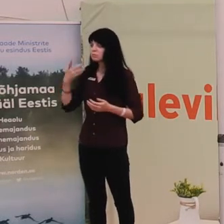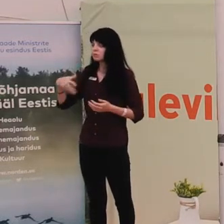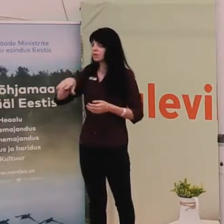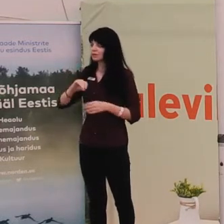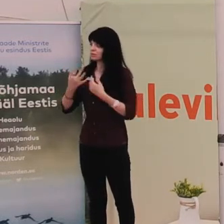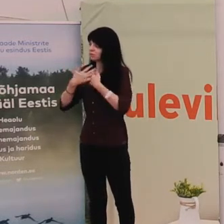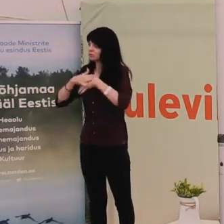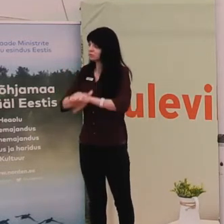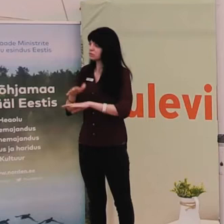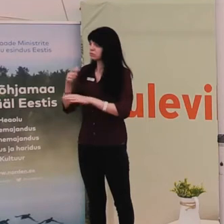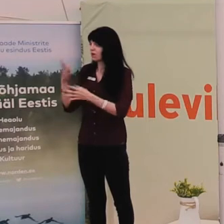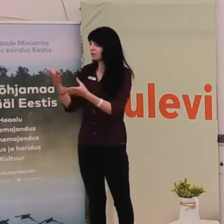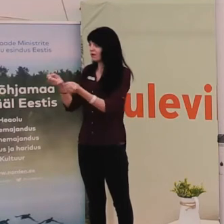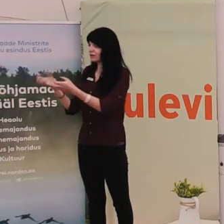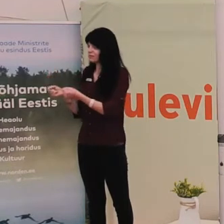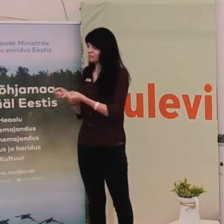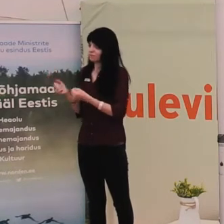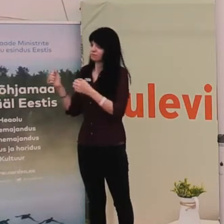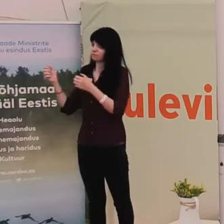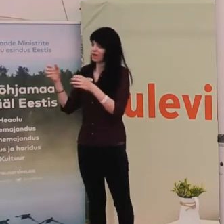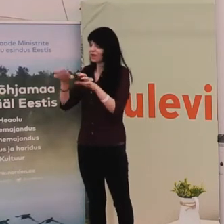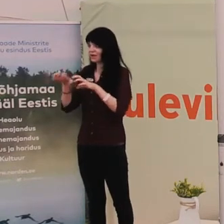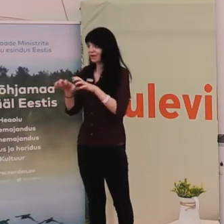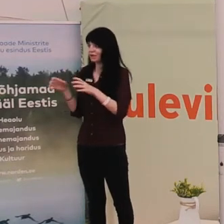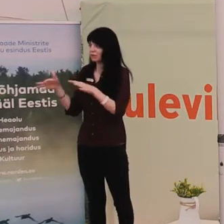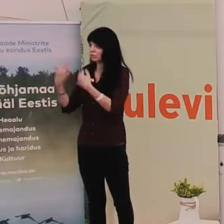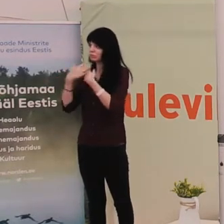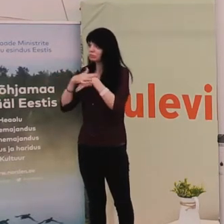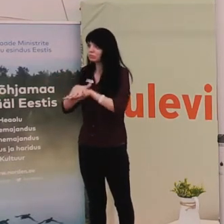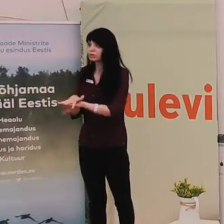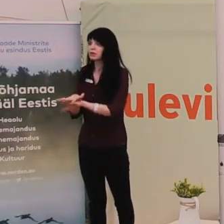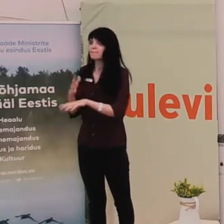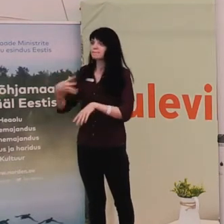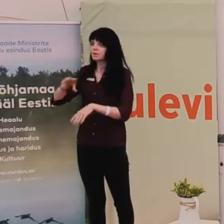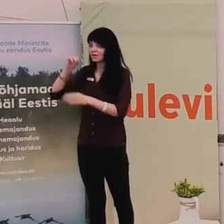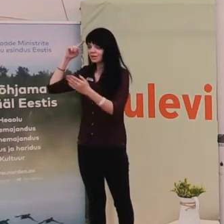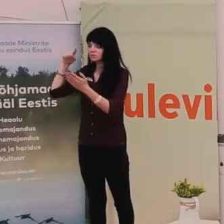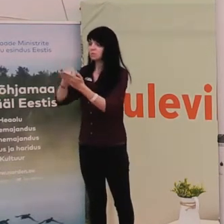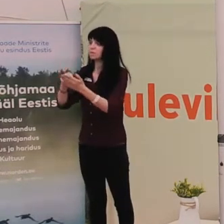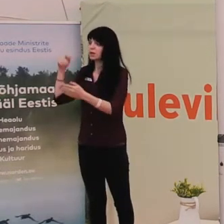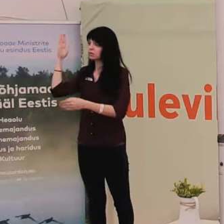of businesses, which I'm guiding. And our main aim is to create an environment